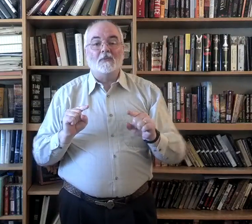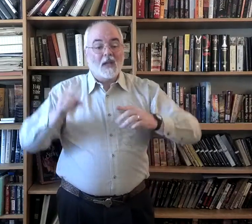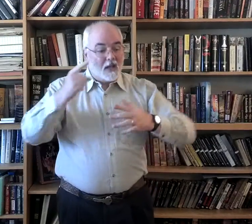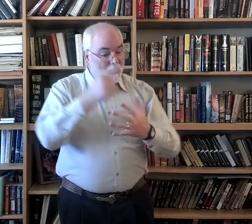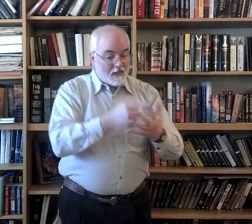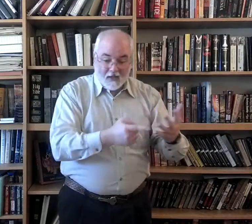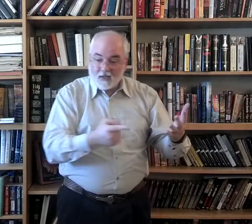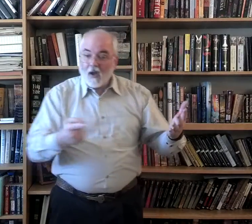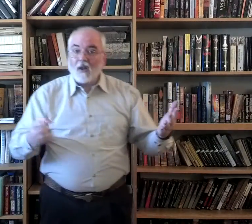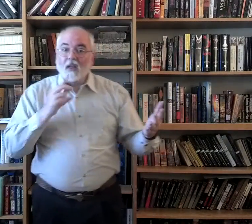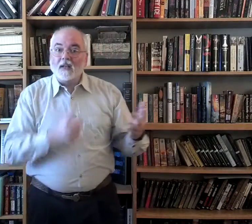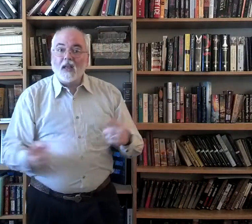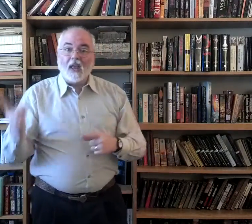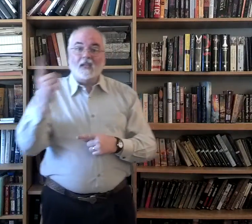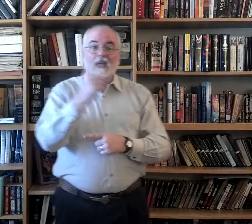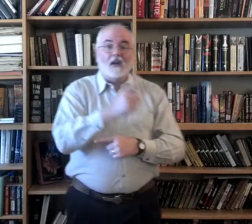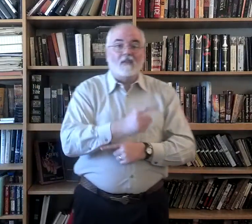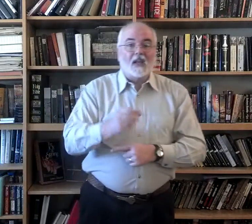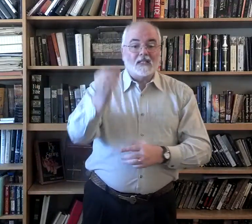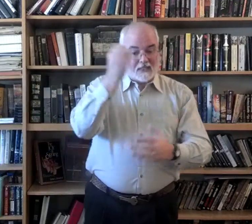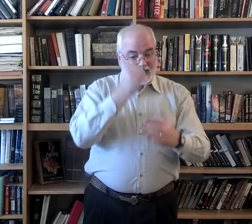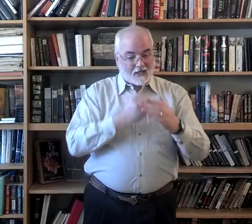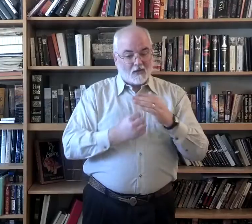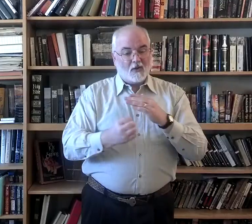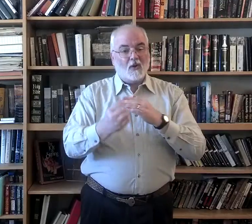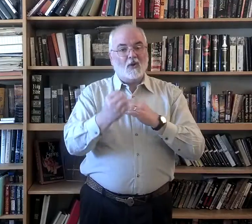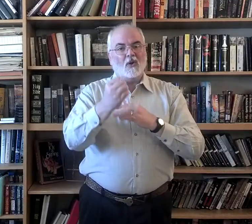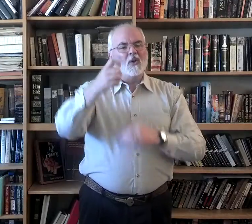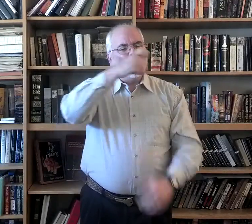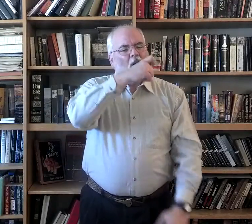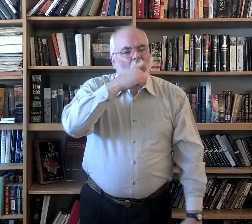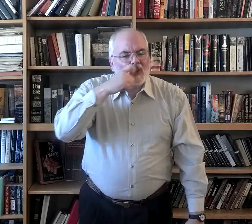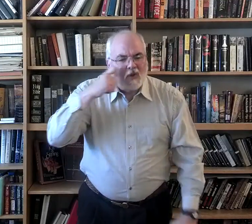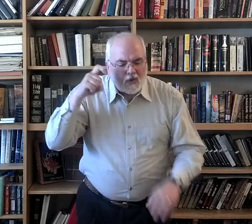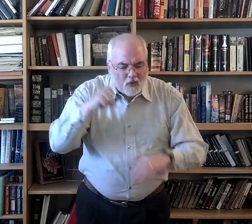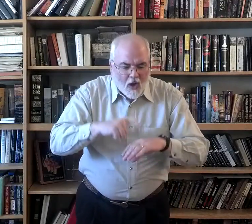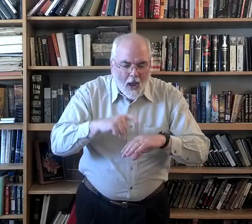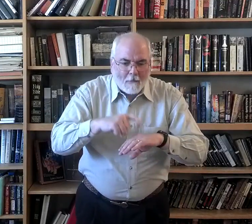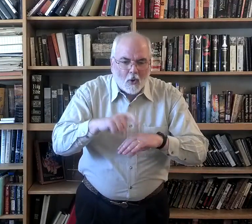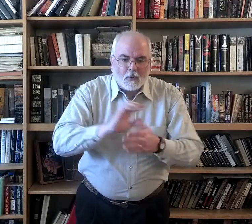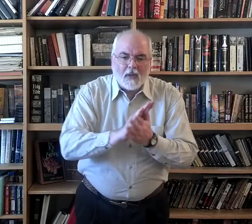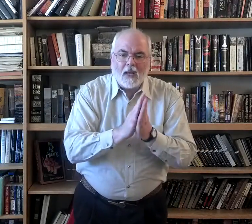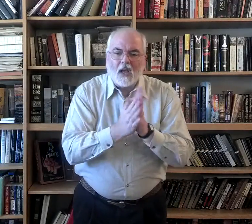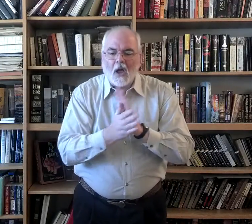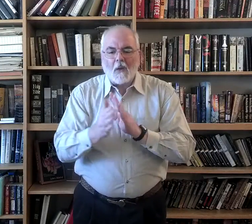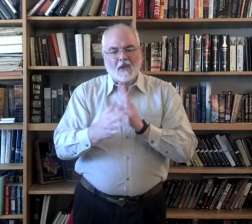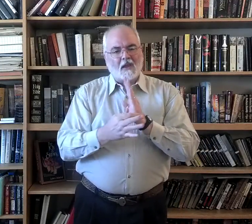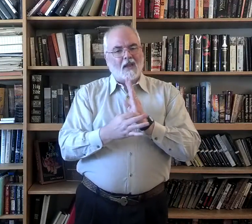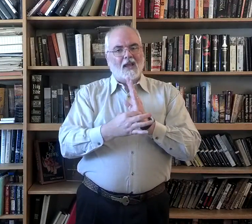These are the days of Ezekiel, the dry bones becoming as